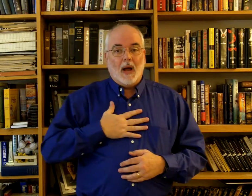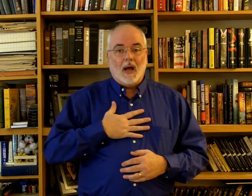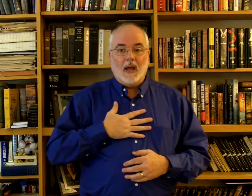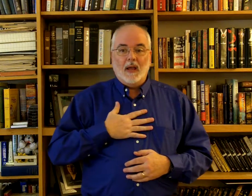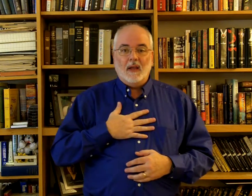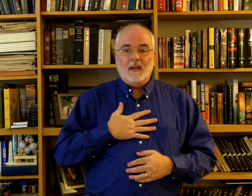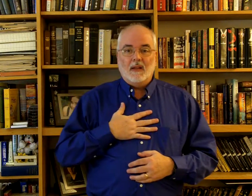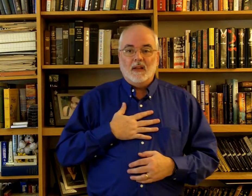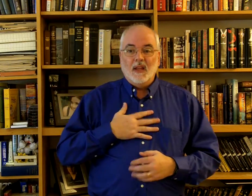my